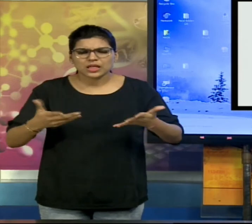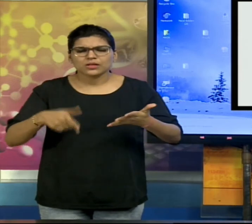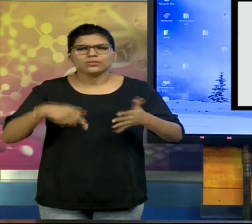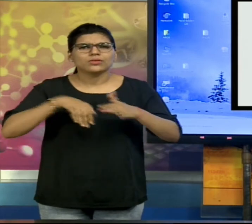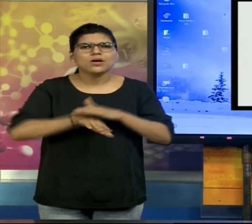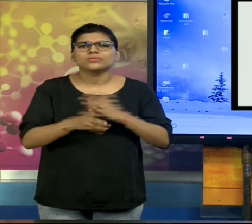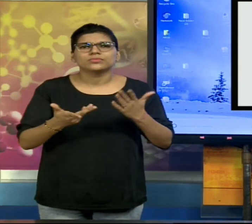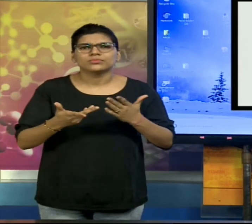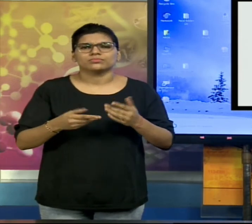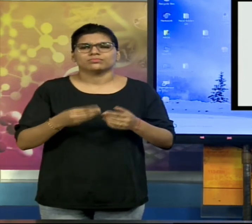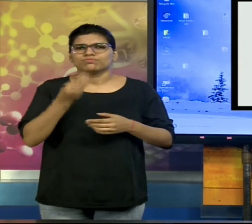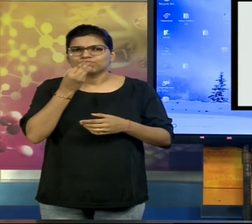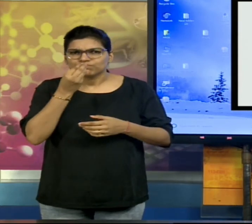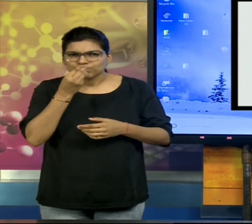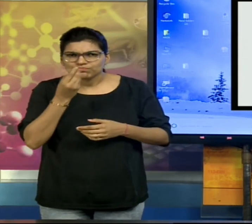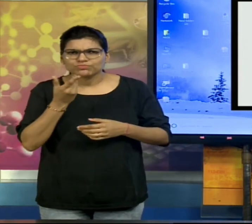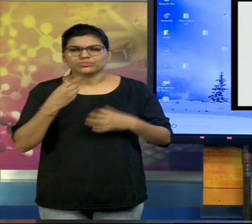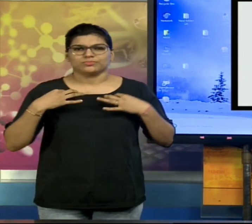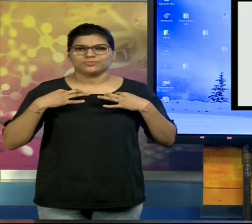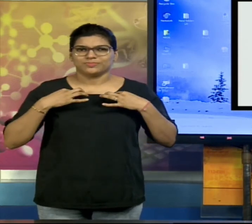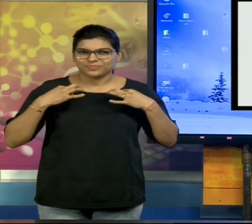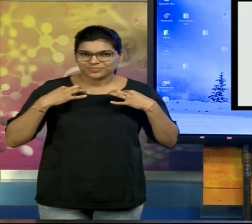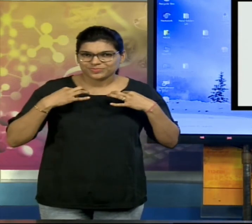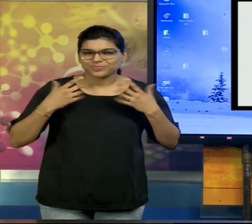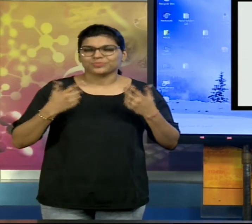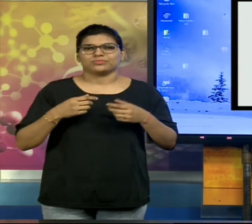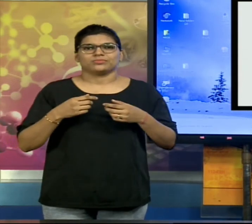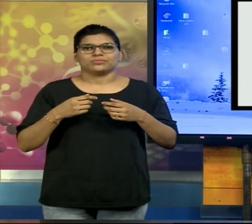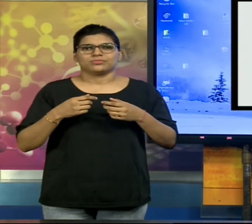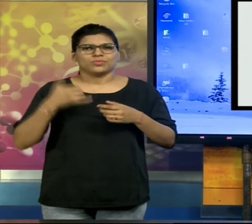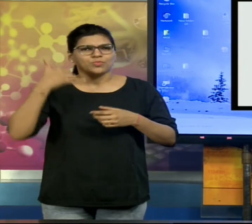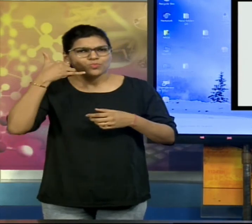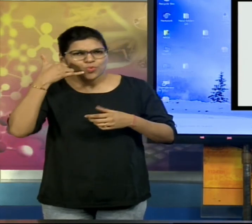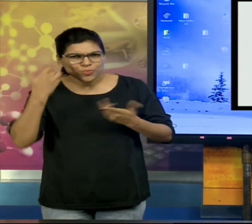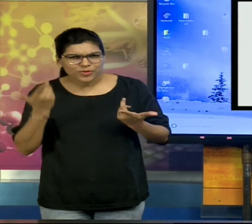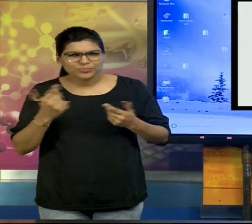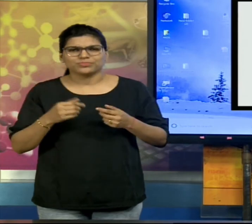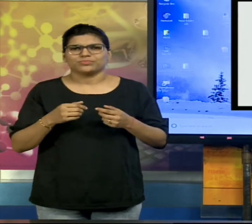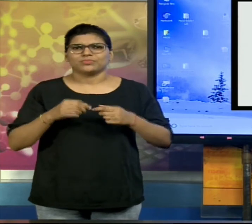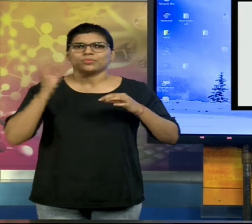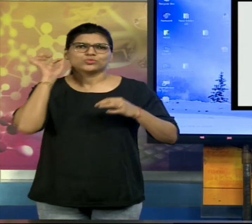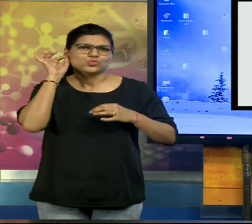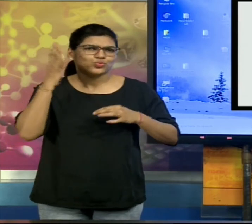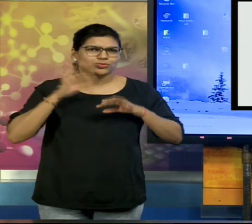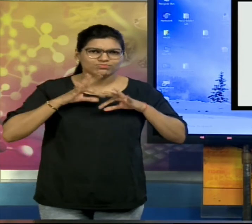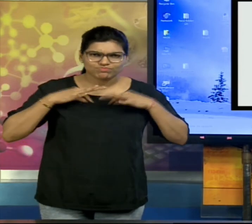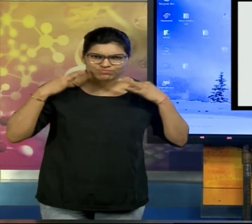In this, we will study about sales and different things we